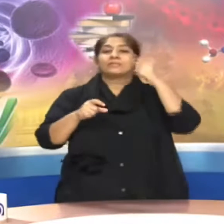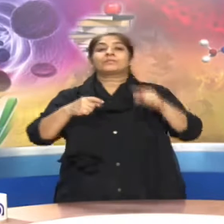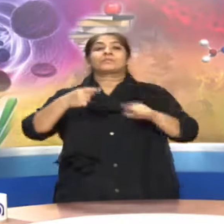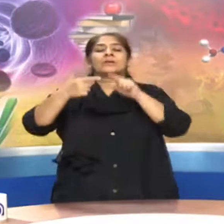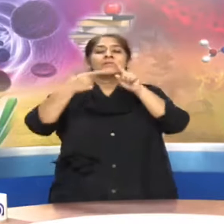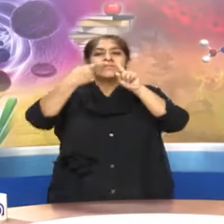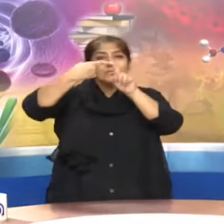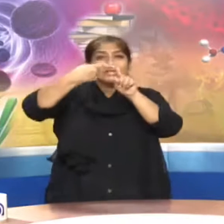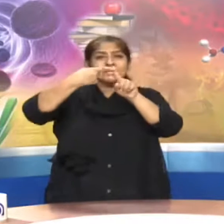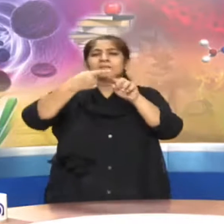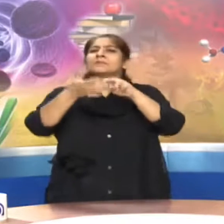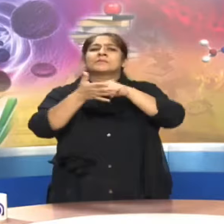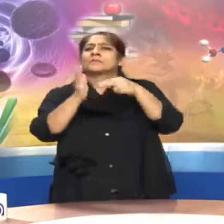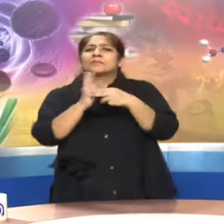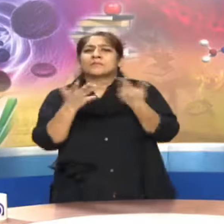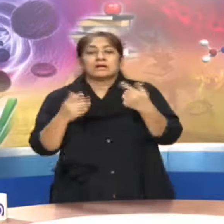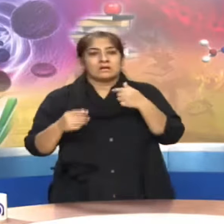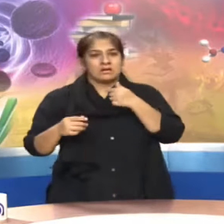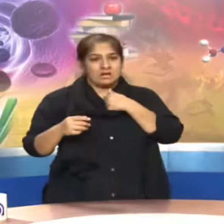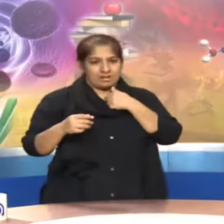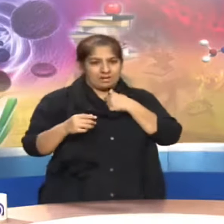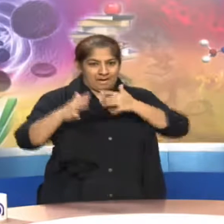you understand the different barriers.